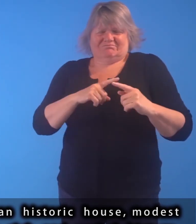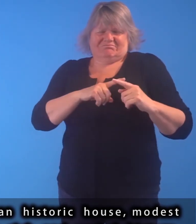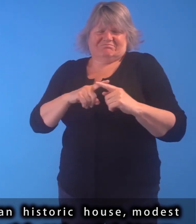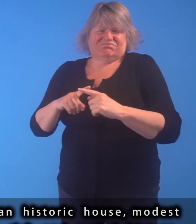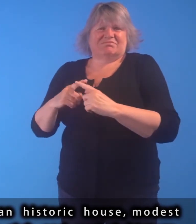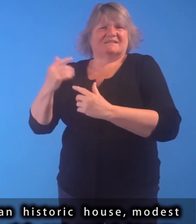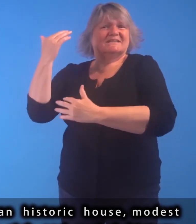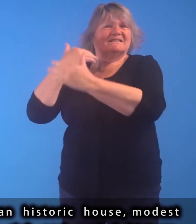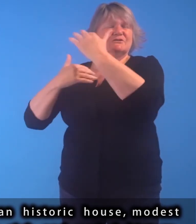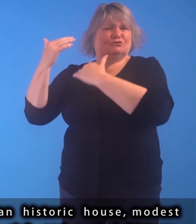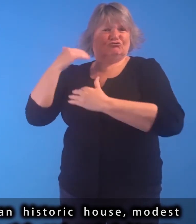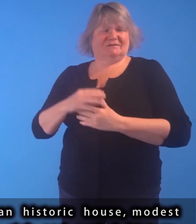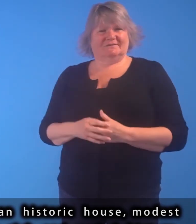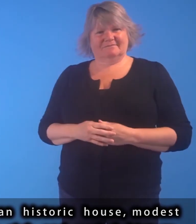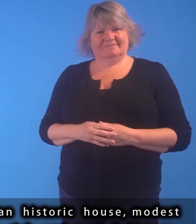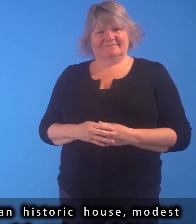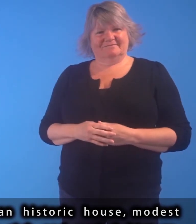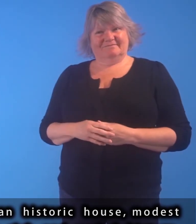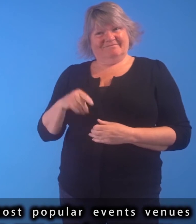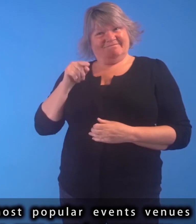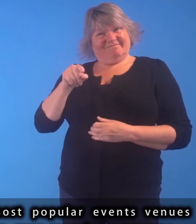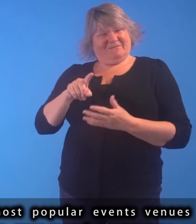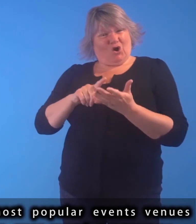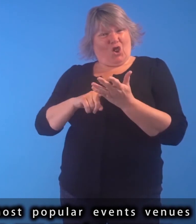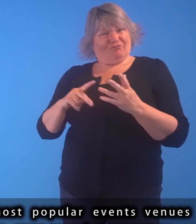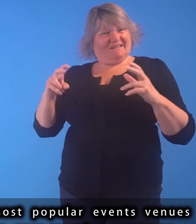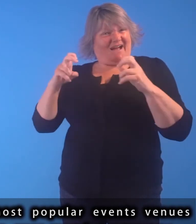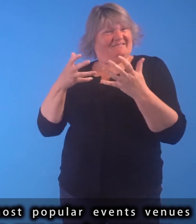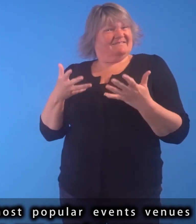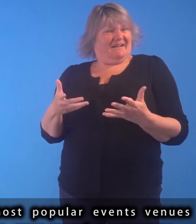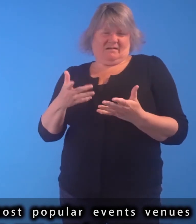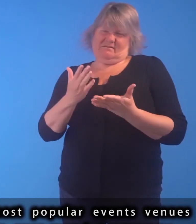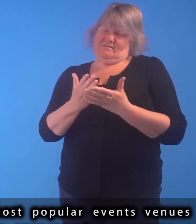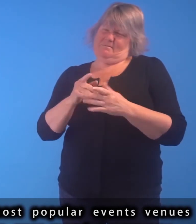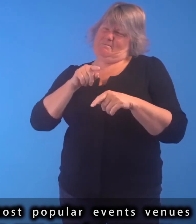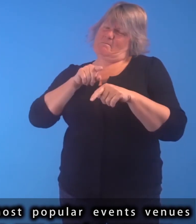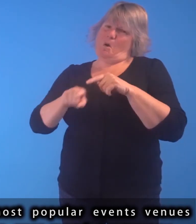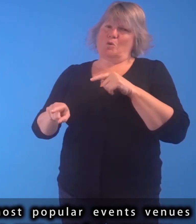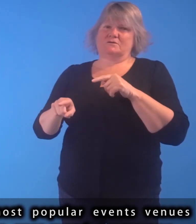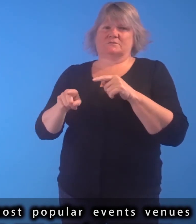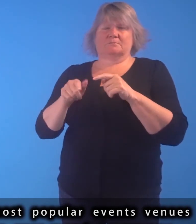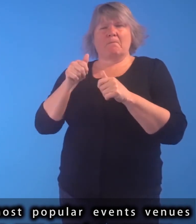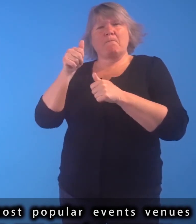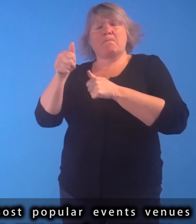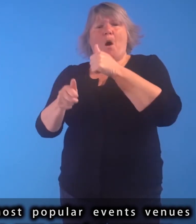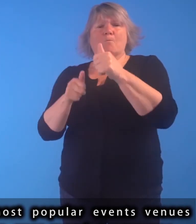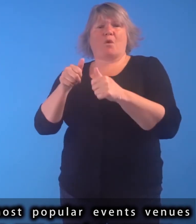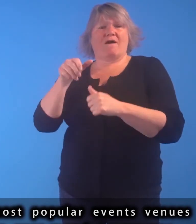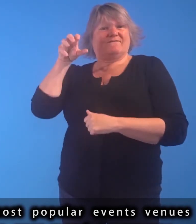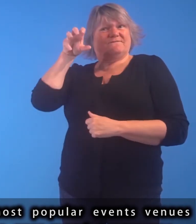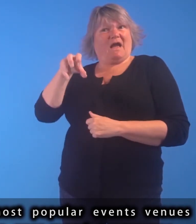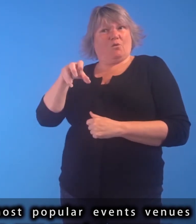Assistant cook at Lauriston Castle from 1914 to 1923.